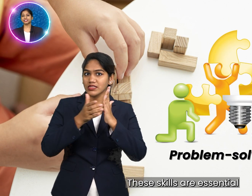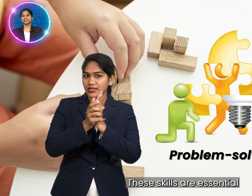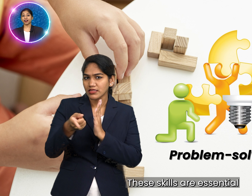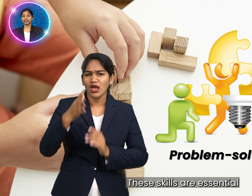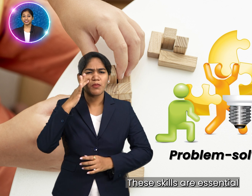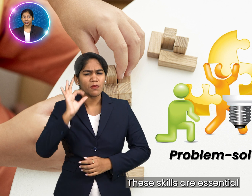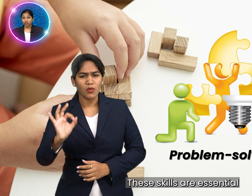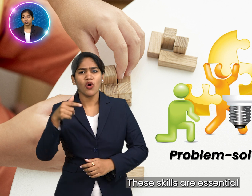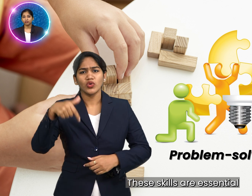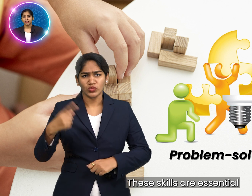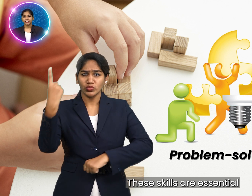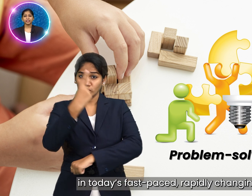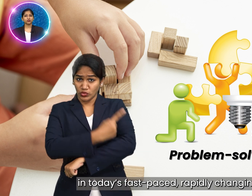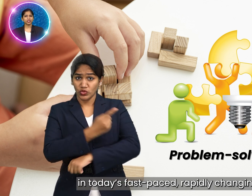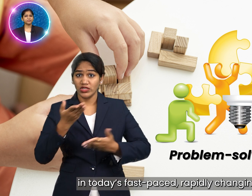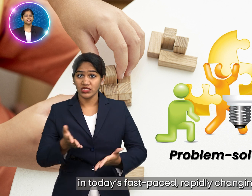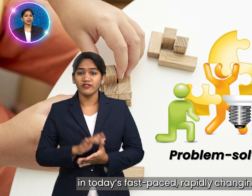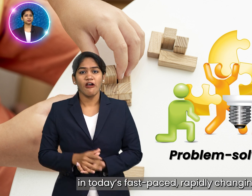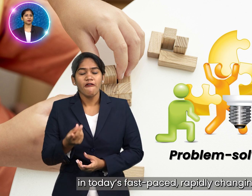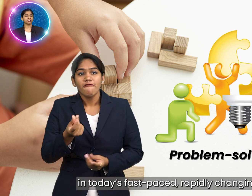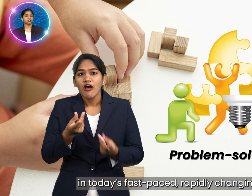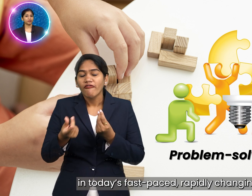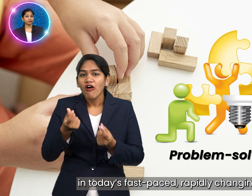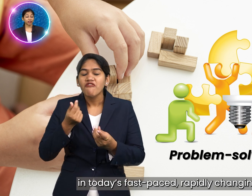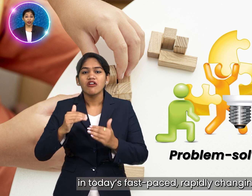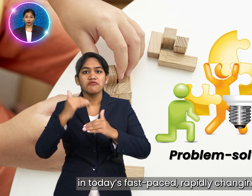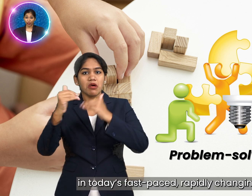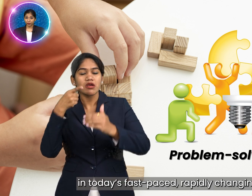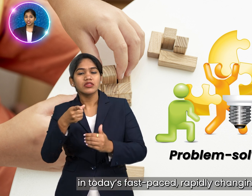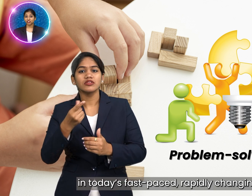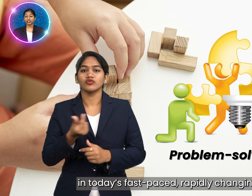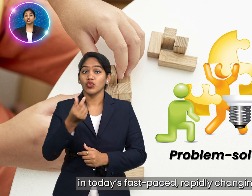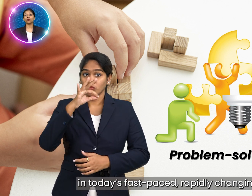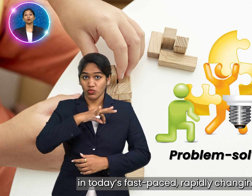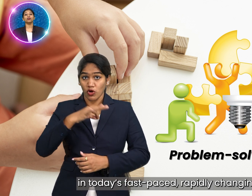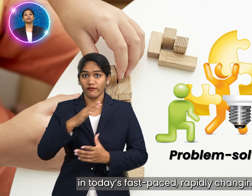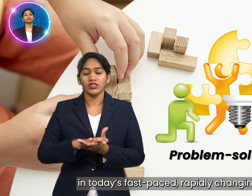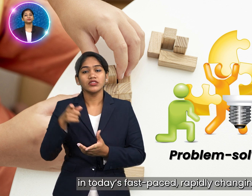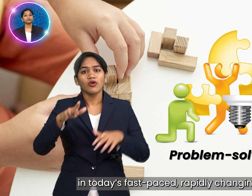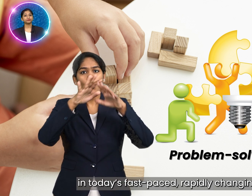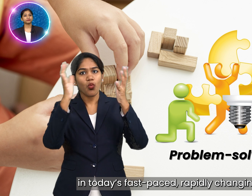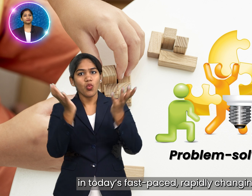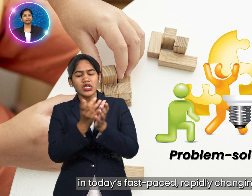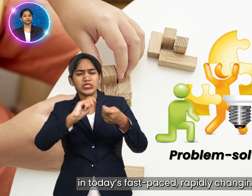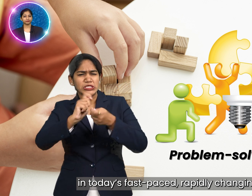These skills are essential in today's fast-paced, rapidly changing world